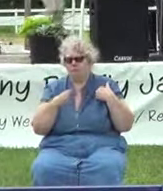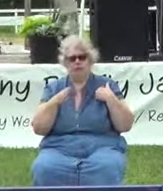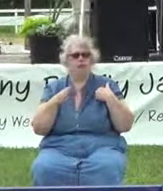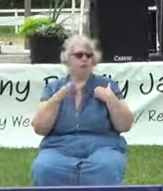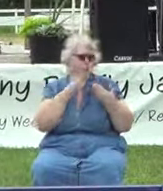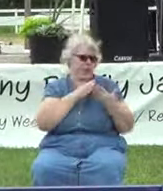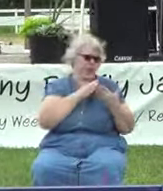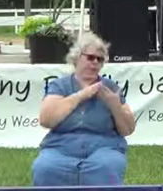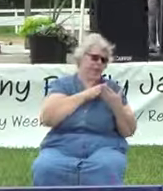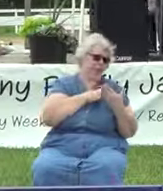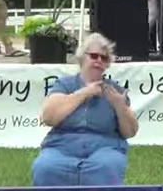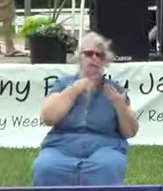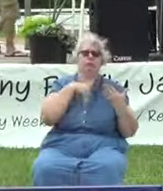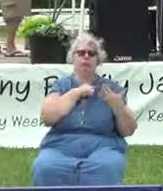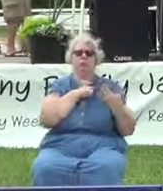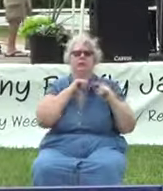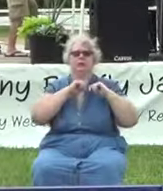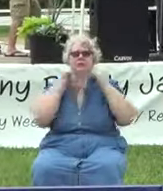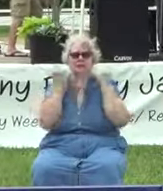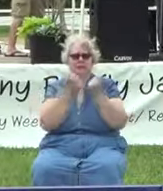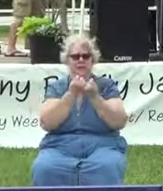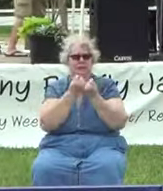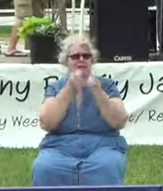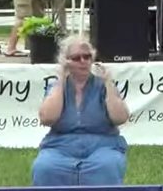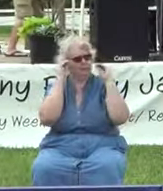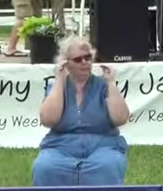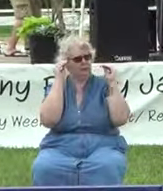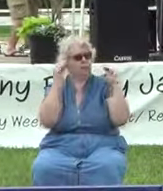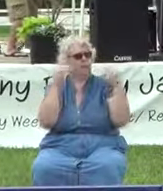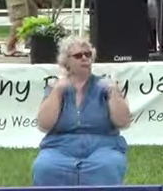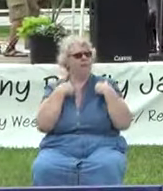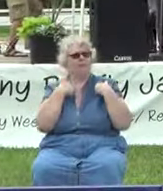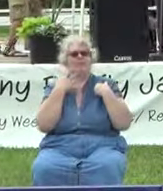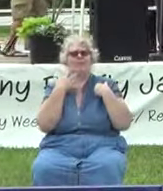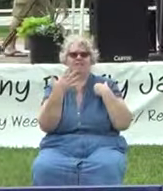going to kind of team preach and go through. We've only got five scriptures